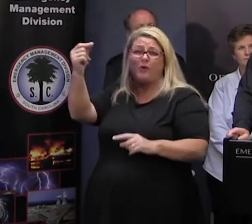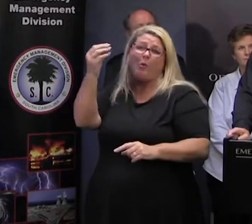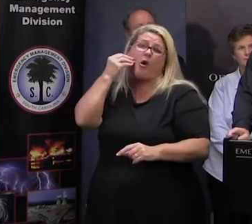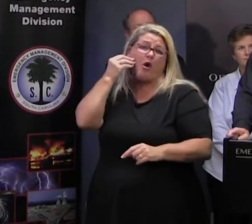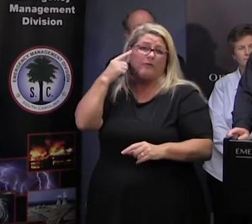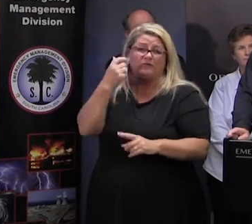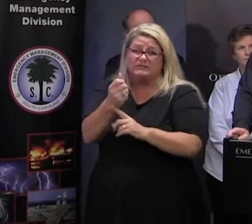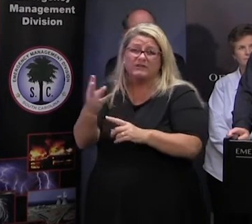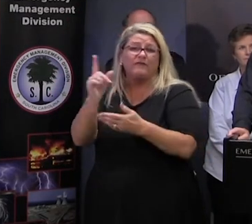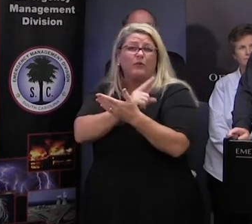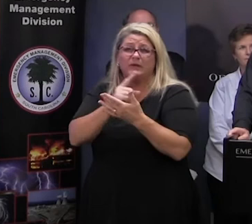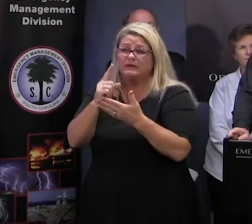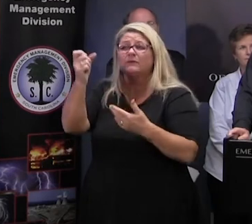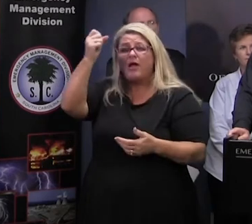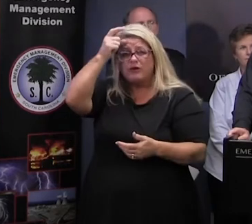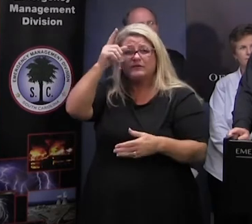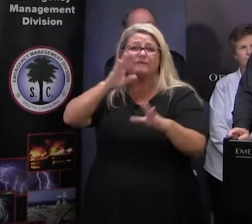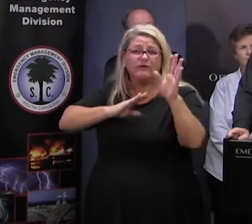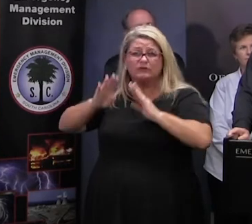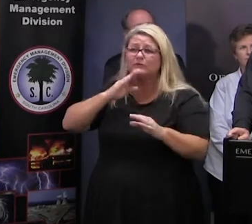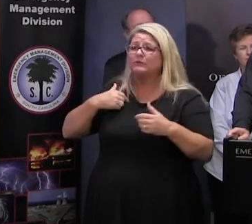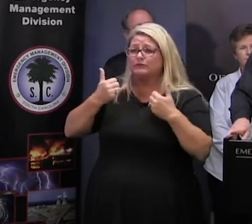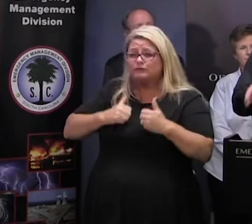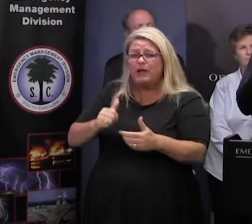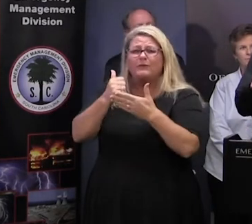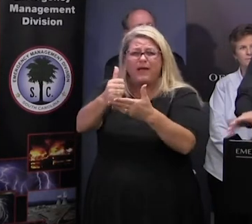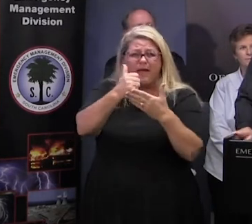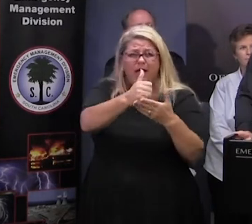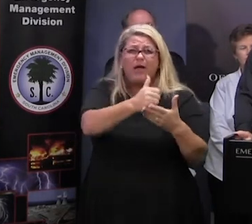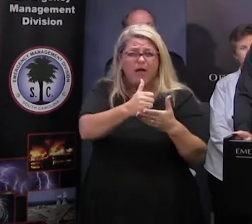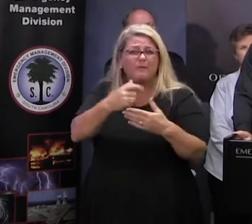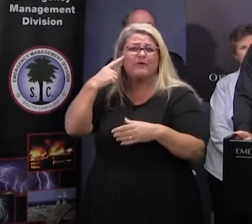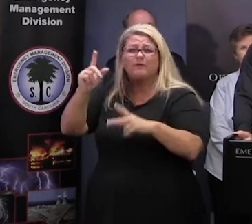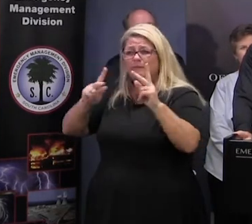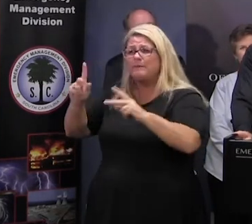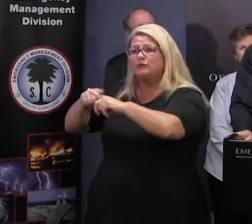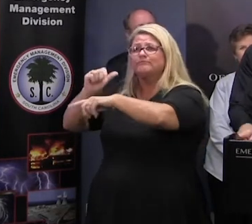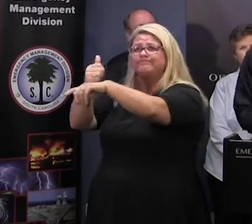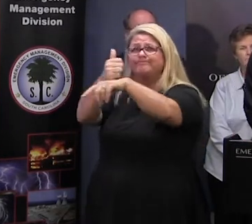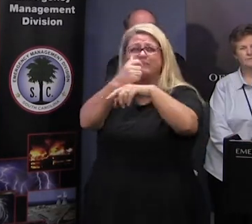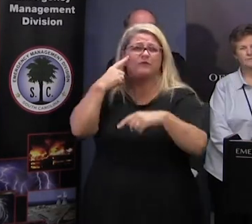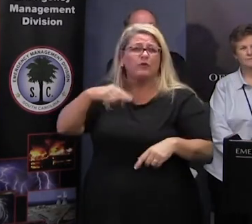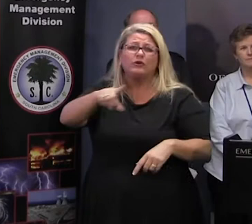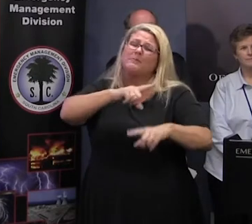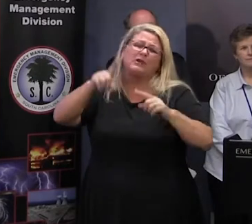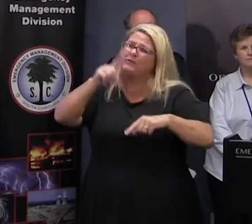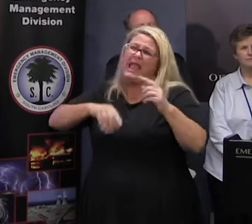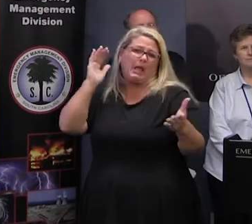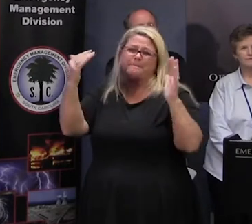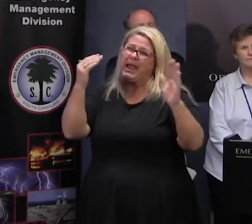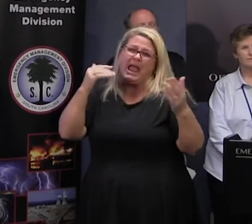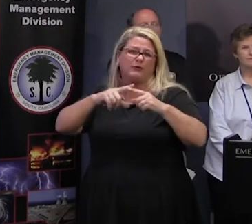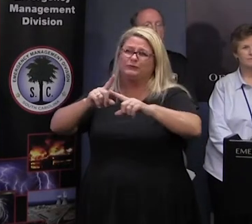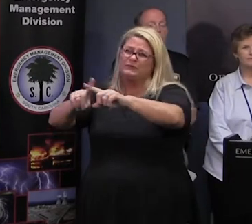so we understand that frustration, and we're trying to do everything we can to pre-position to be ready to support them. Yeah, but each event's different.